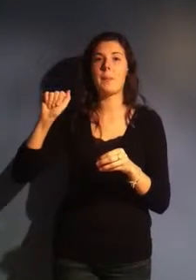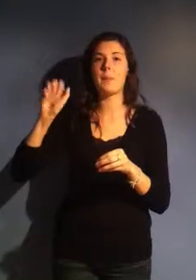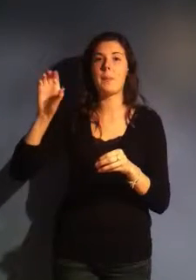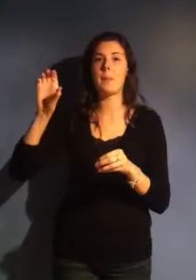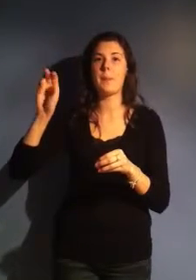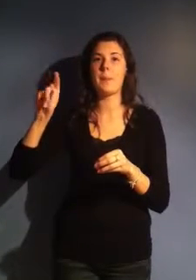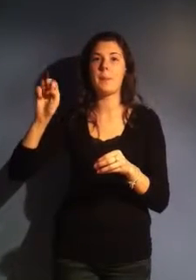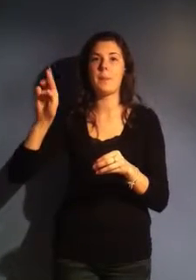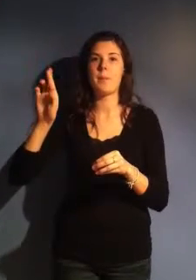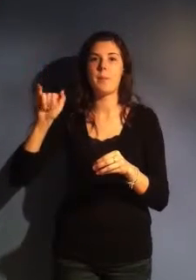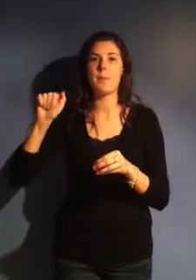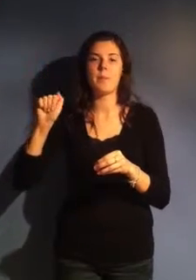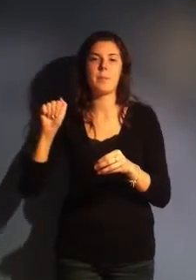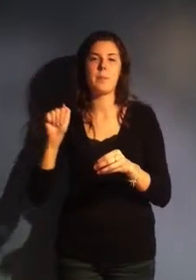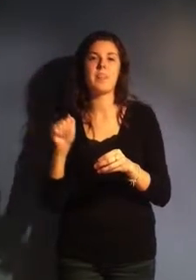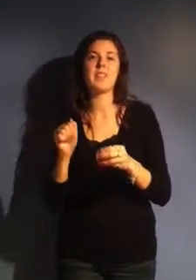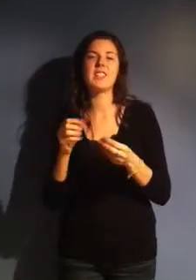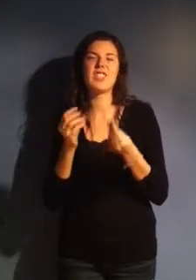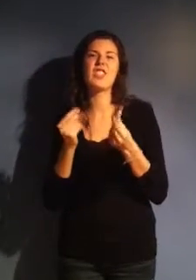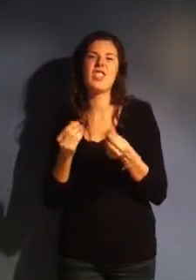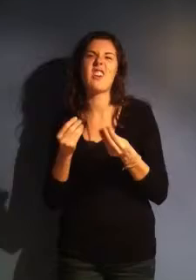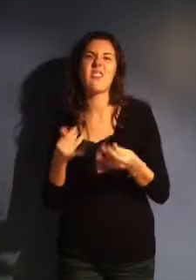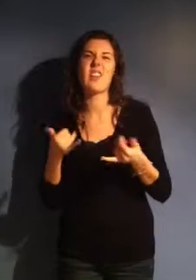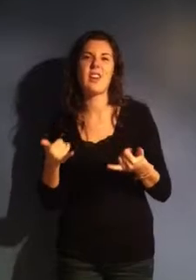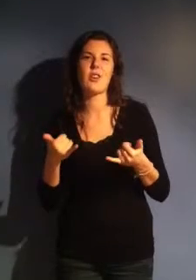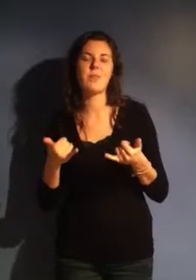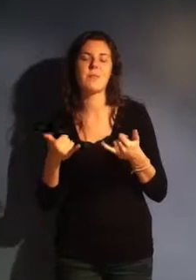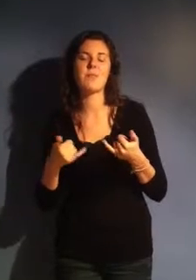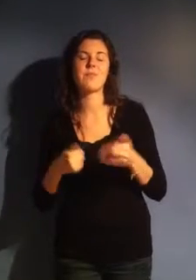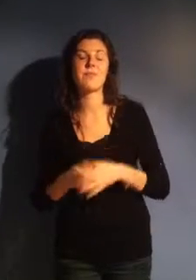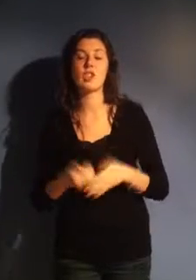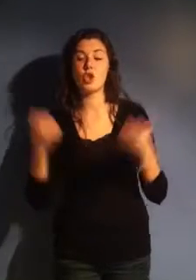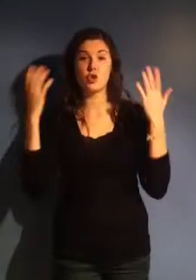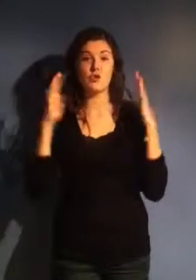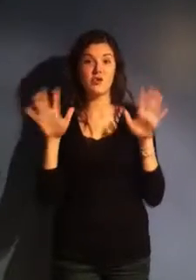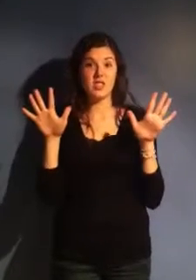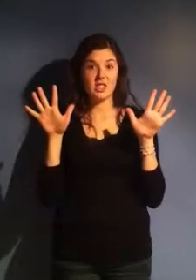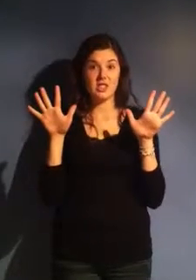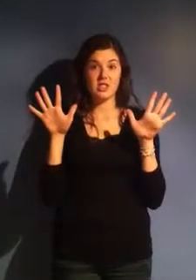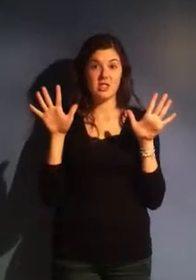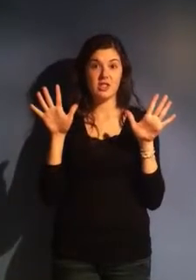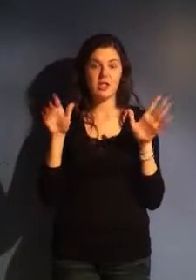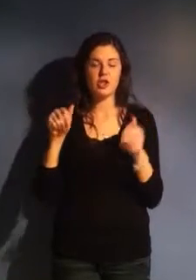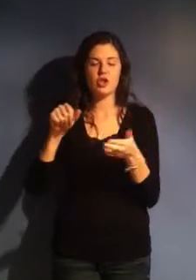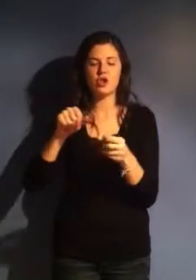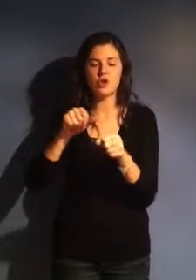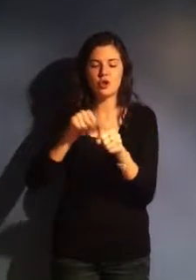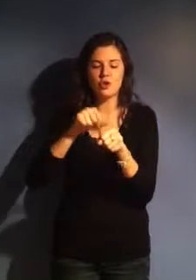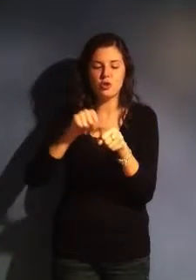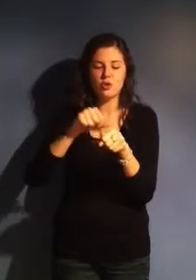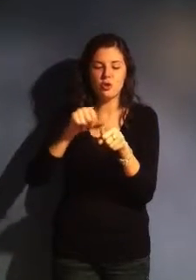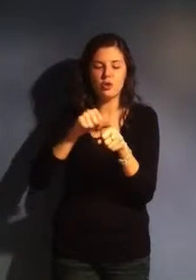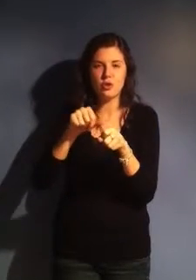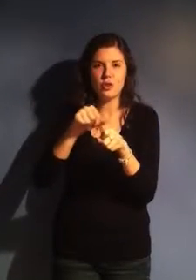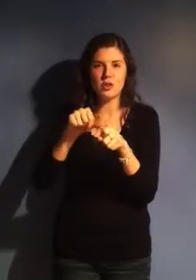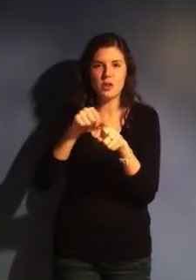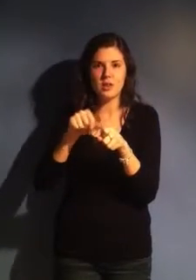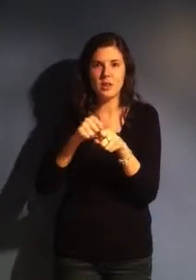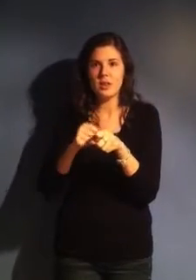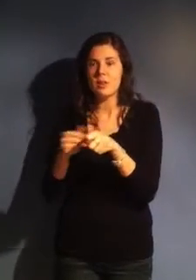there. So then after you've done that, you scrape a little bit and then put it into the LB amp,